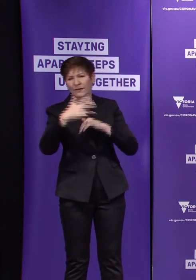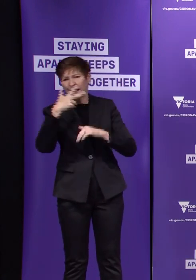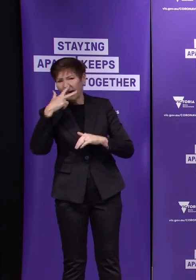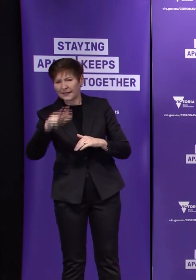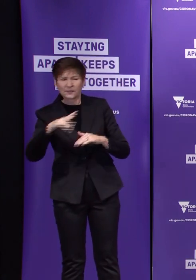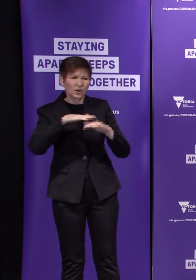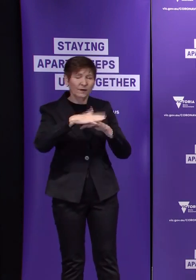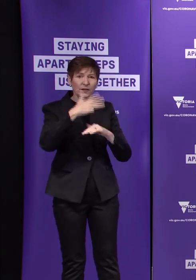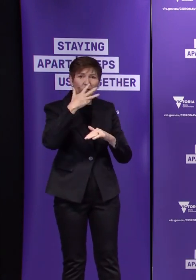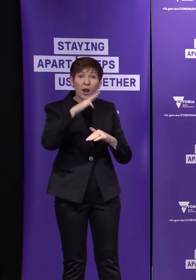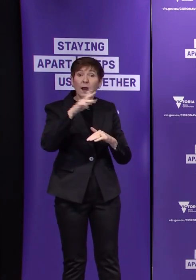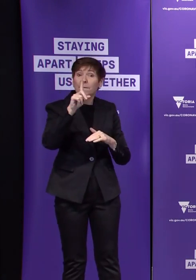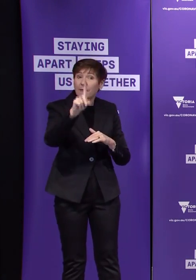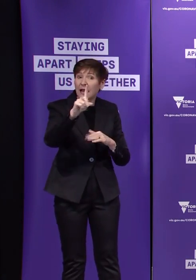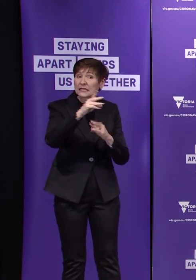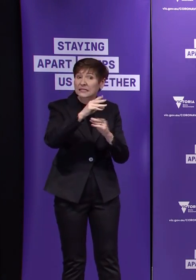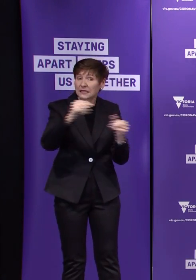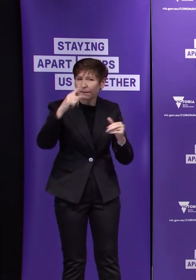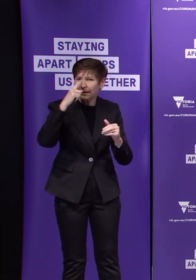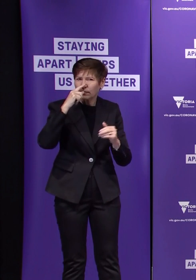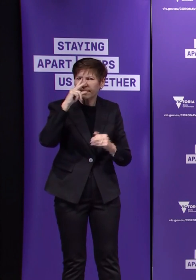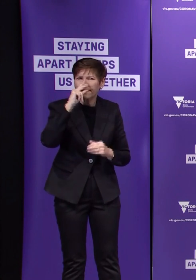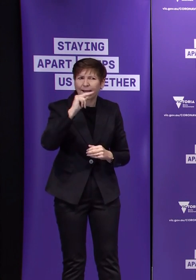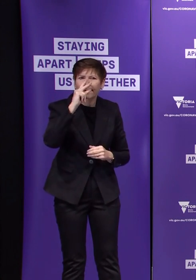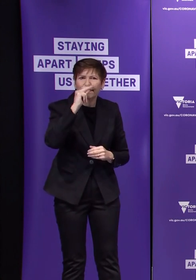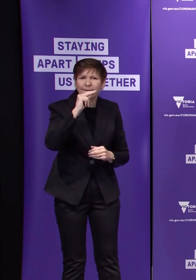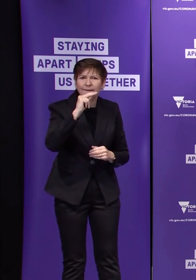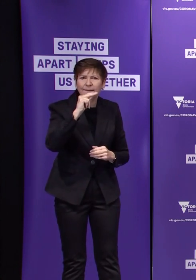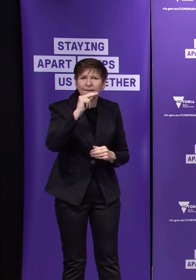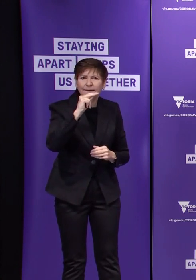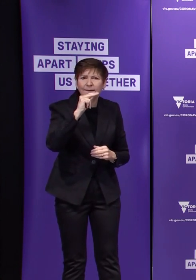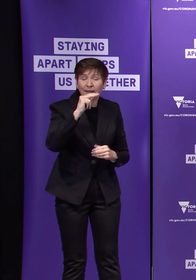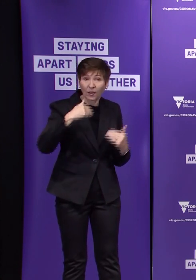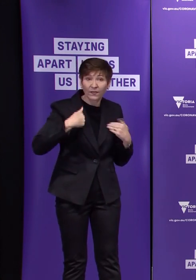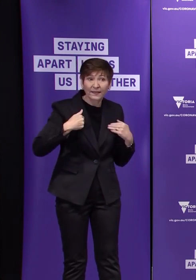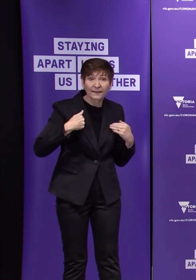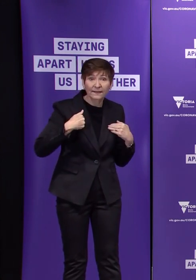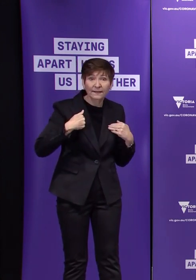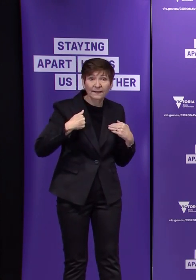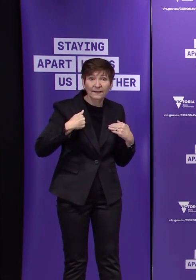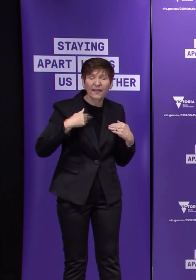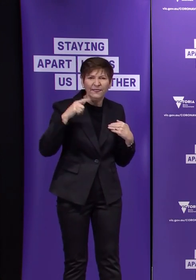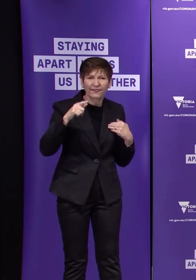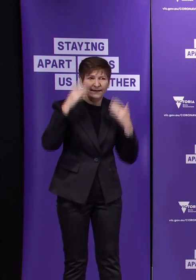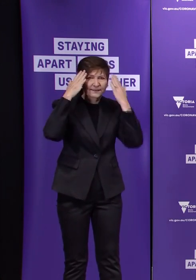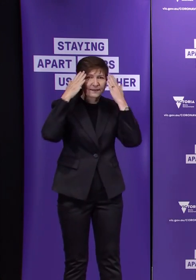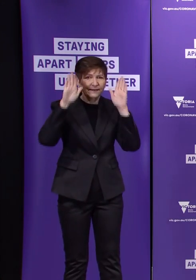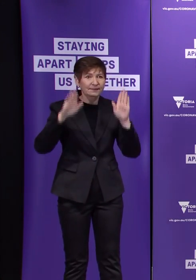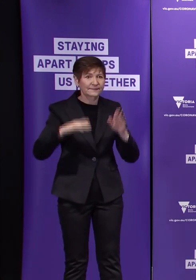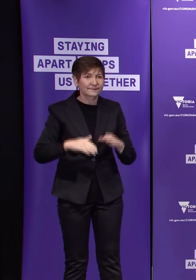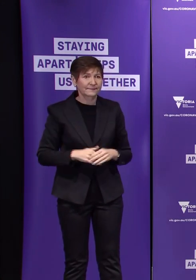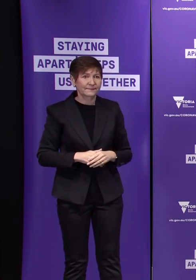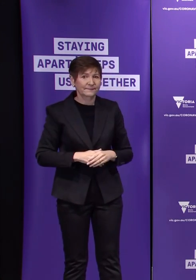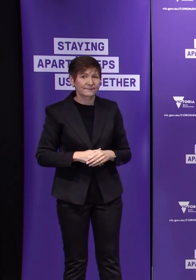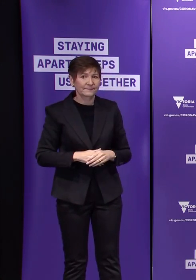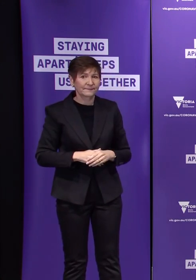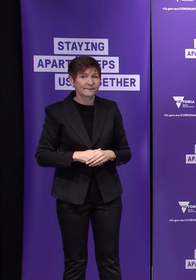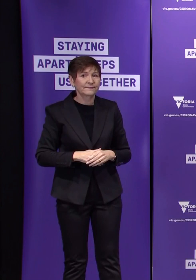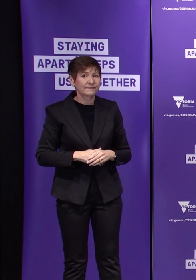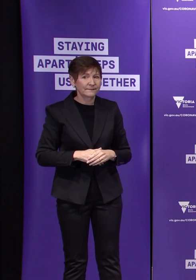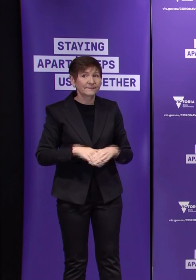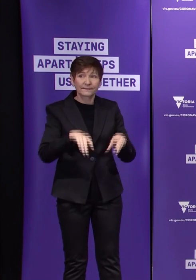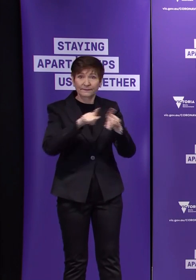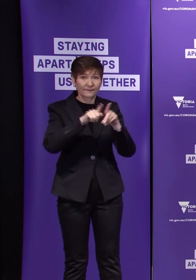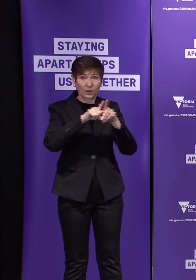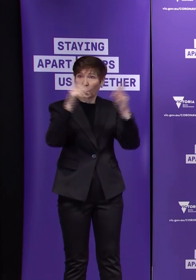people who are younger who have died, and that is certainly a feature of the way this pandemic has presented across the world,